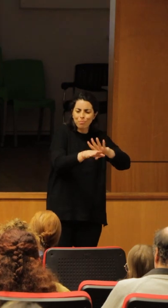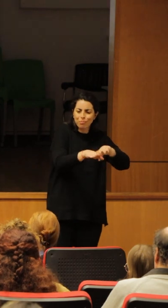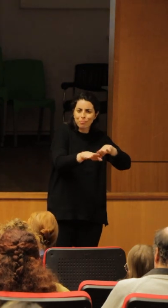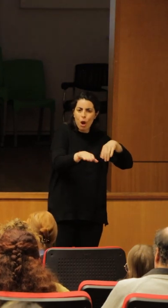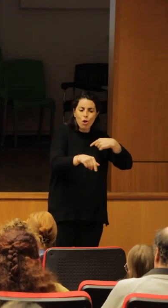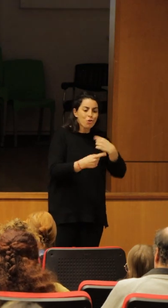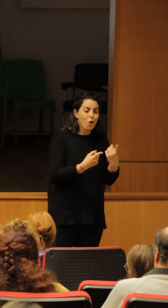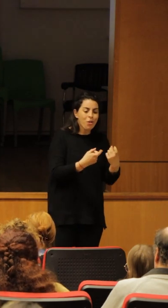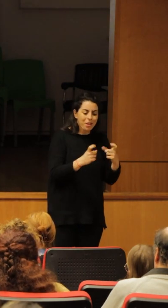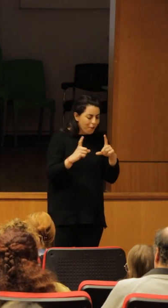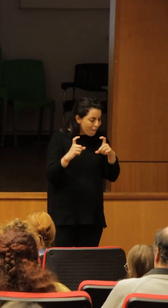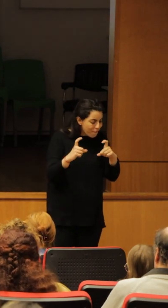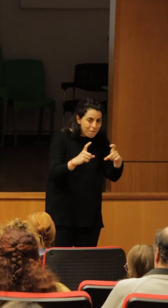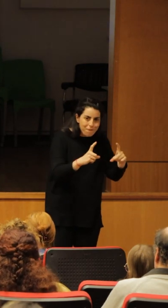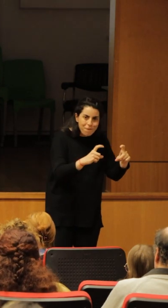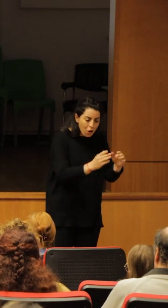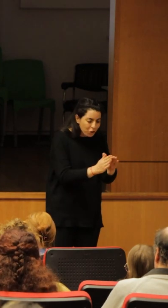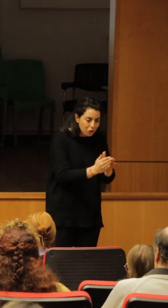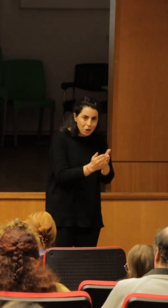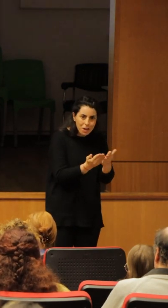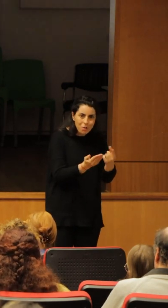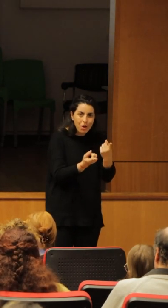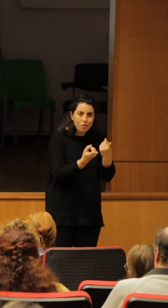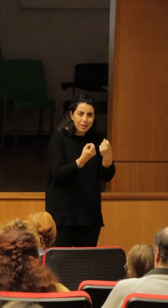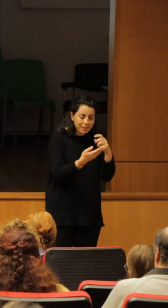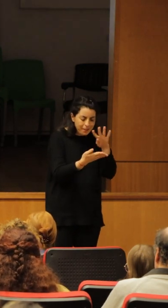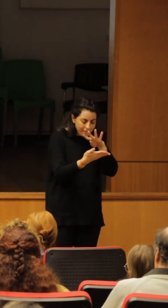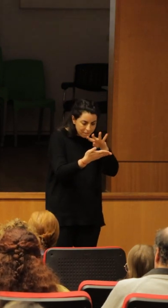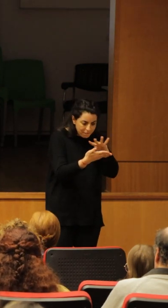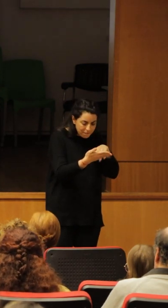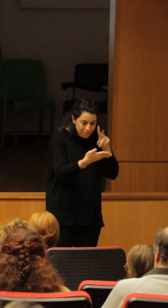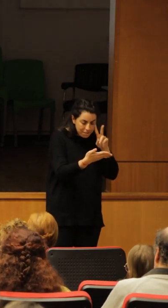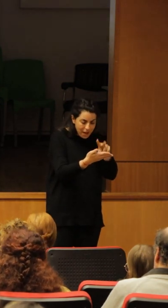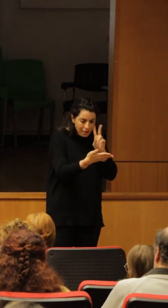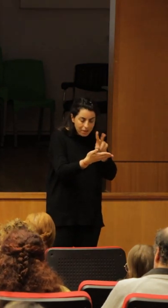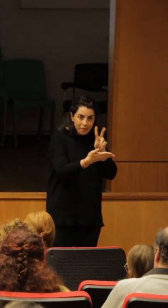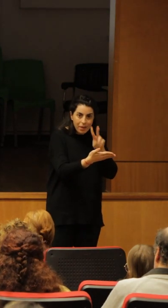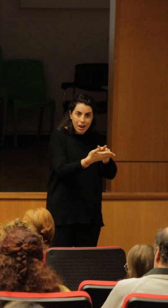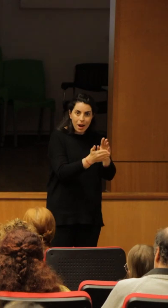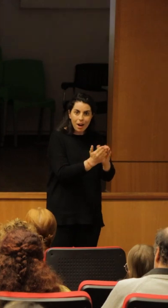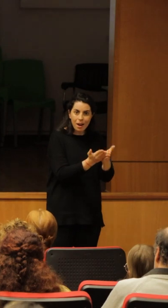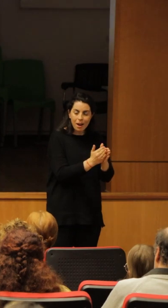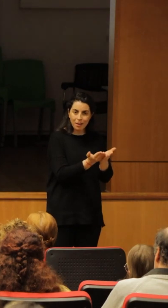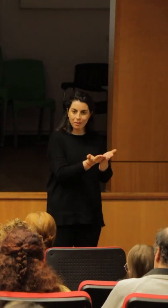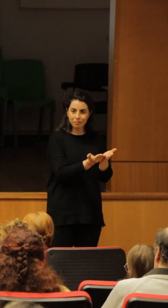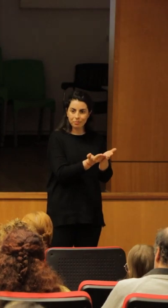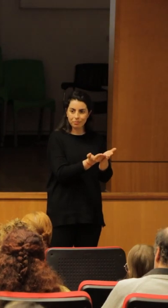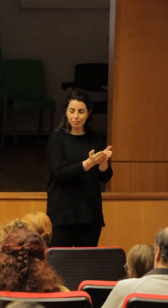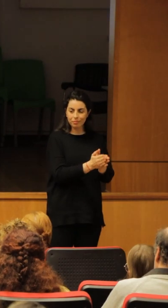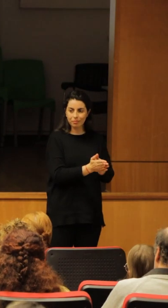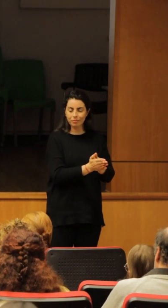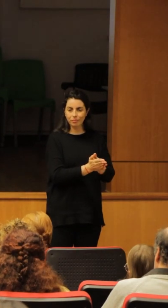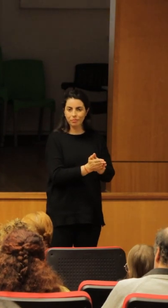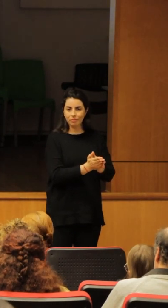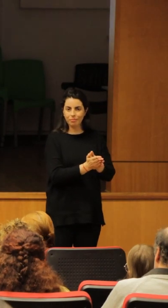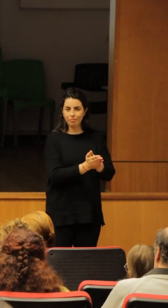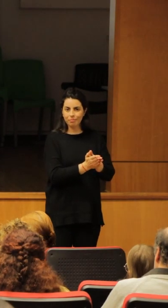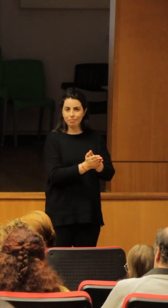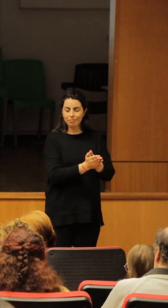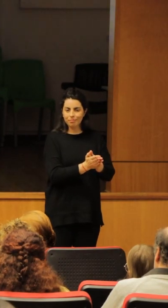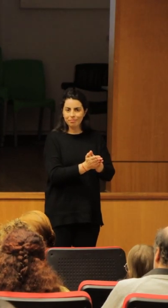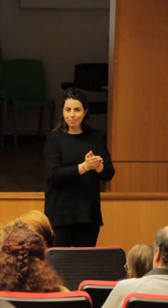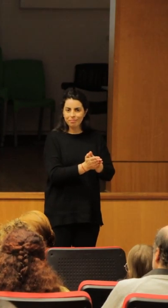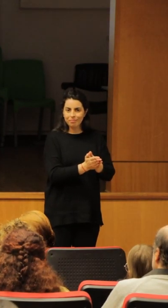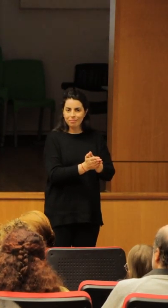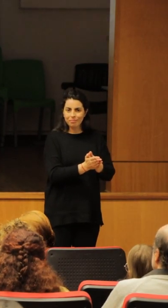Yo necesito fotos para mi libro, necesito ver. Right. Or it's like too long of the thing. Es demasiado, sí, es muy, si no se